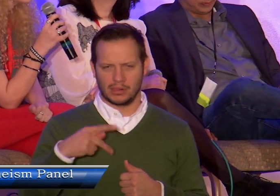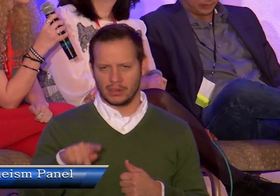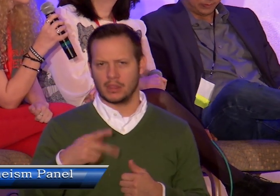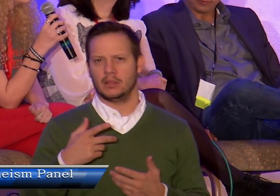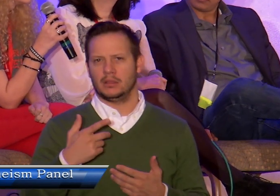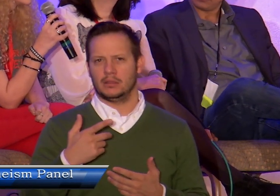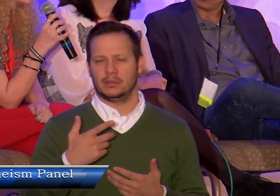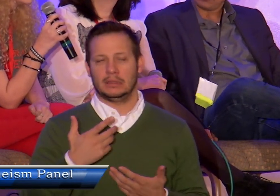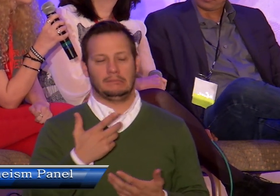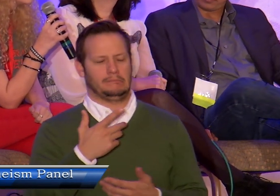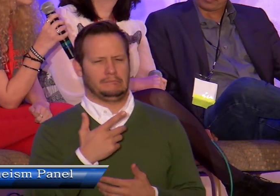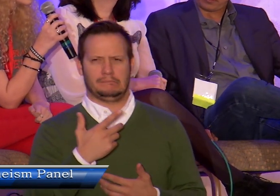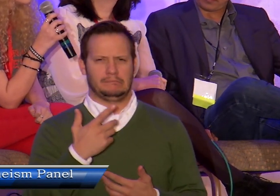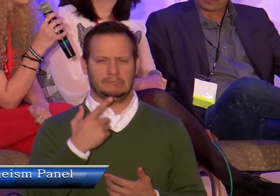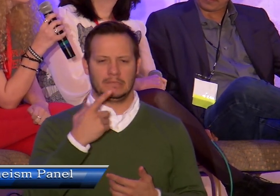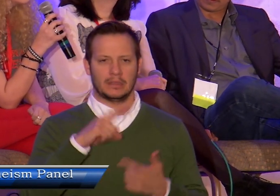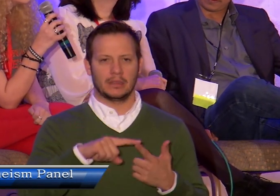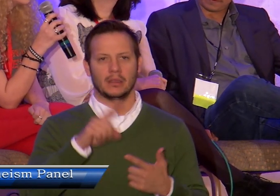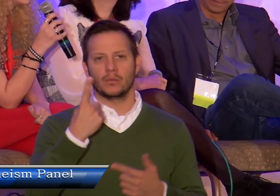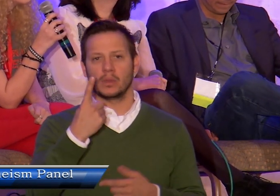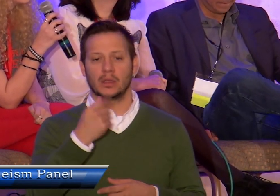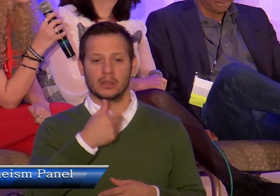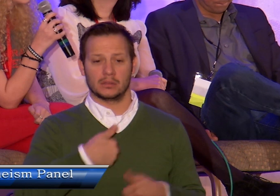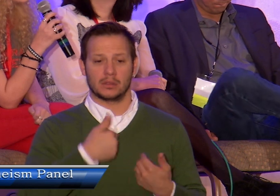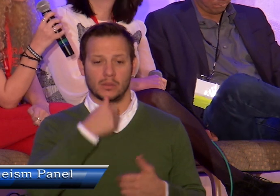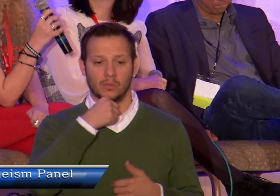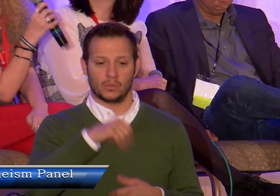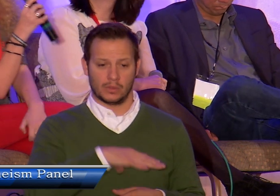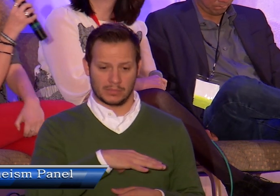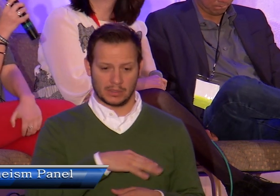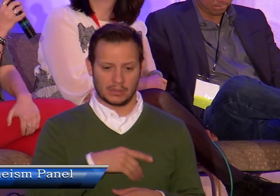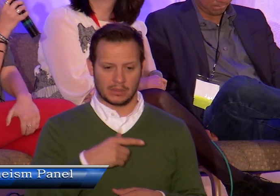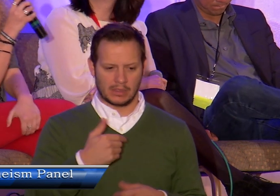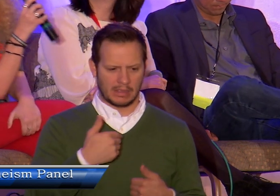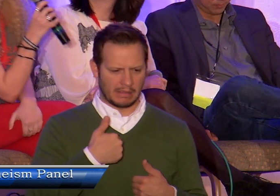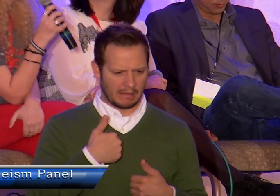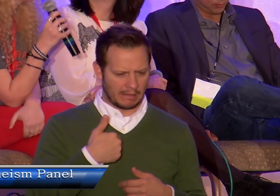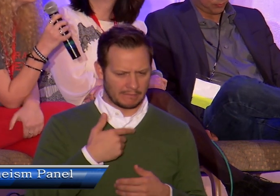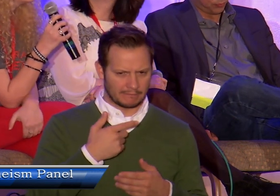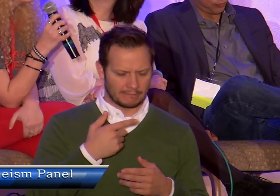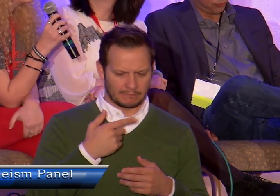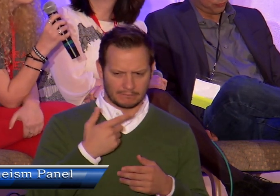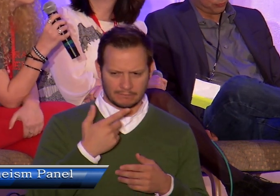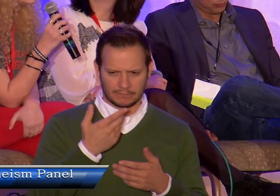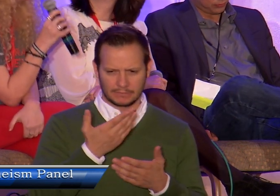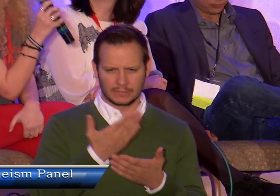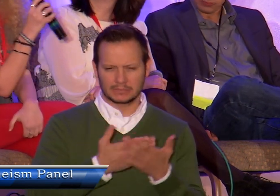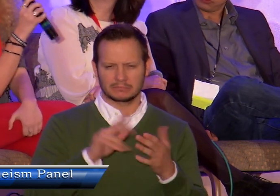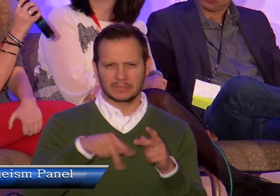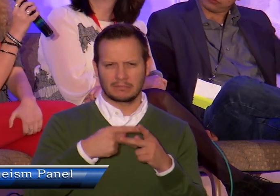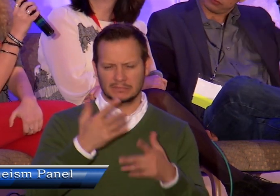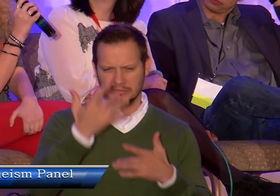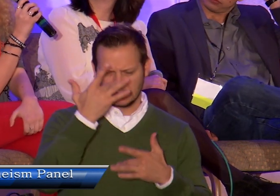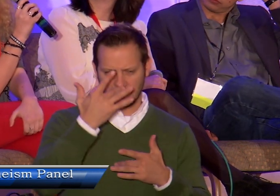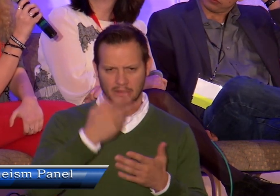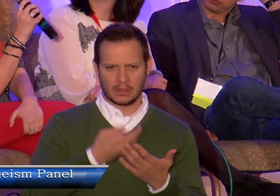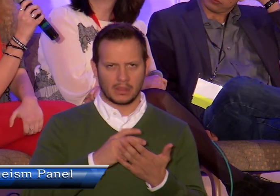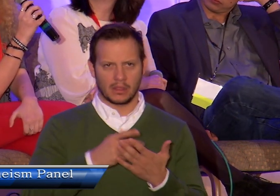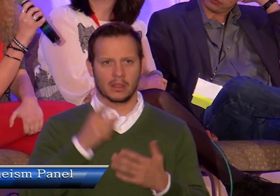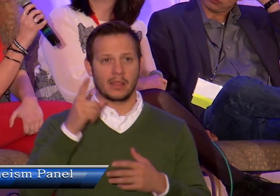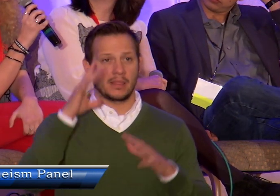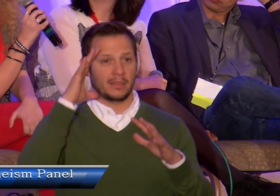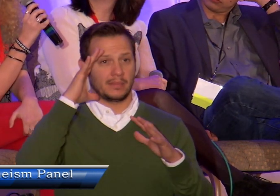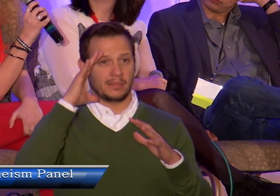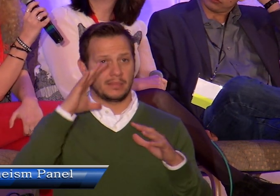case where a young man who was suffering from hepatic cirrhosis, I think it's called in English, wrote a letter to the president asking